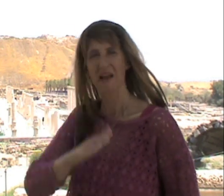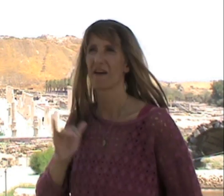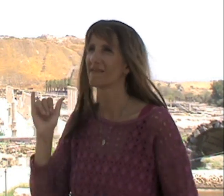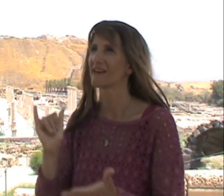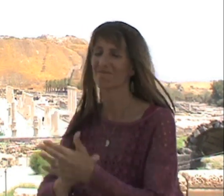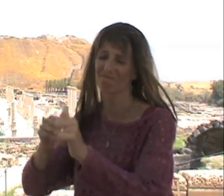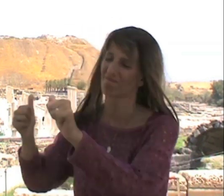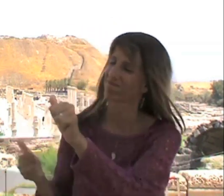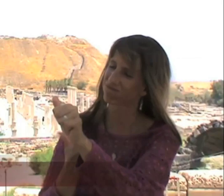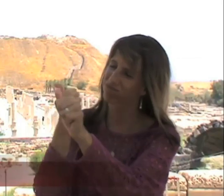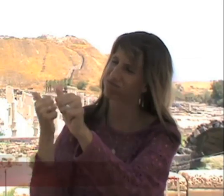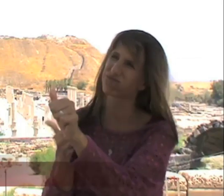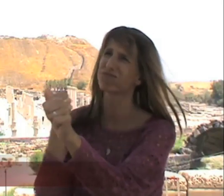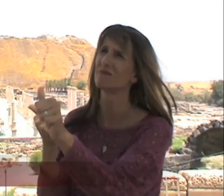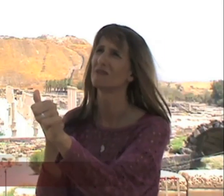for the king.